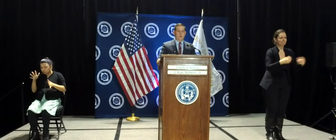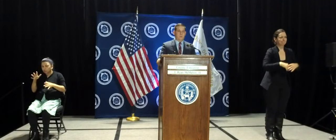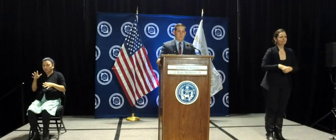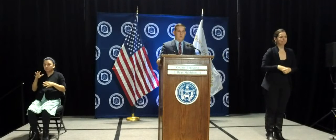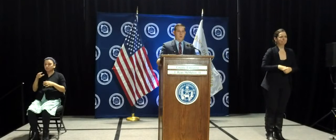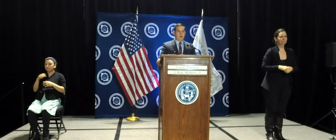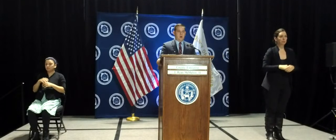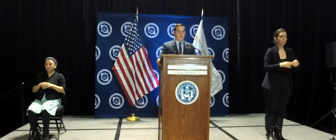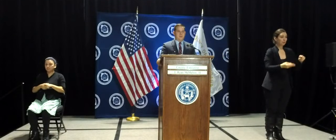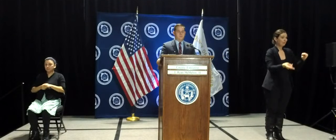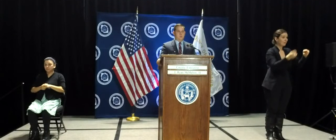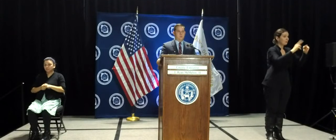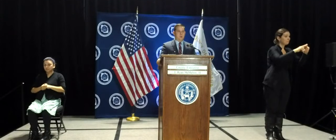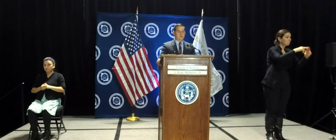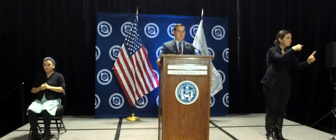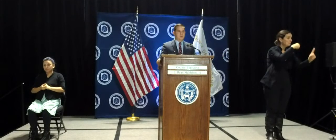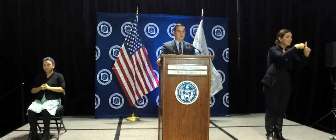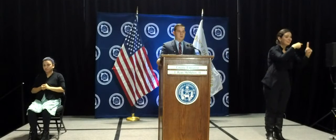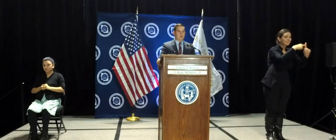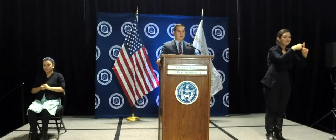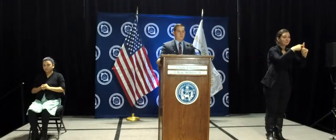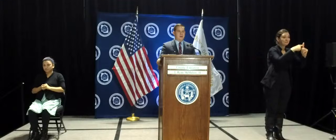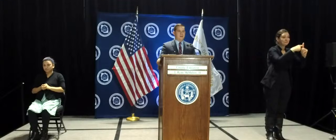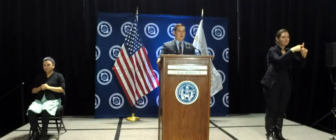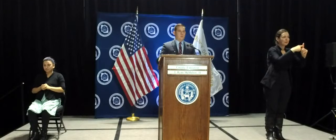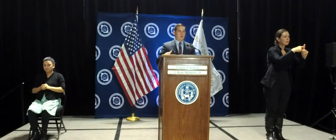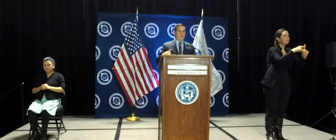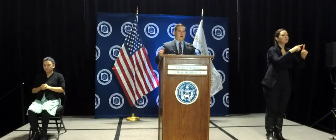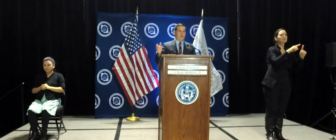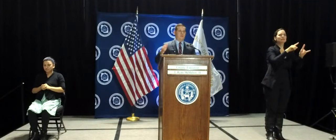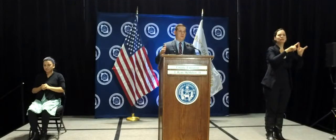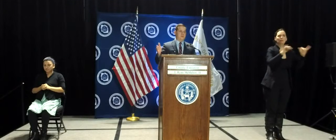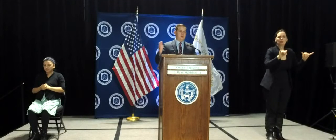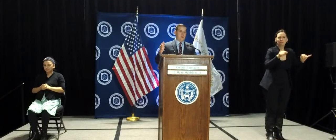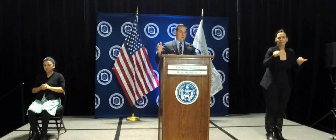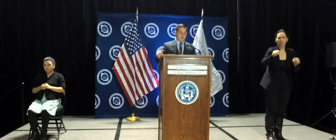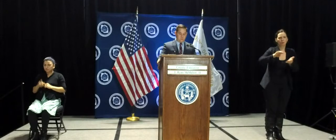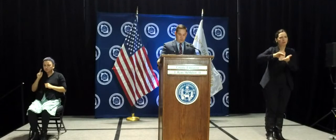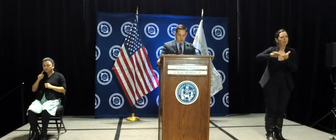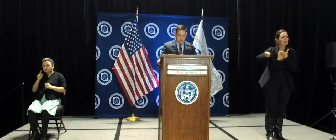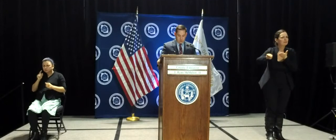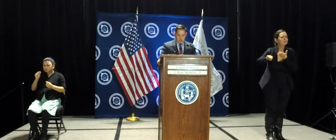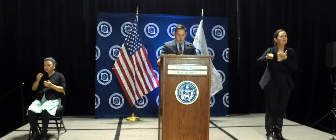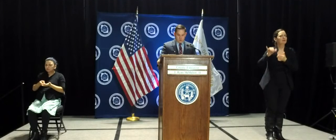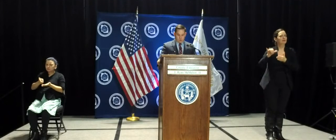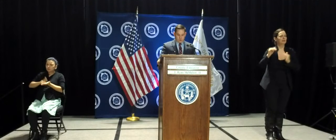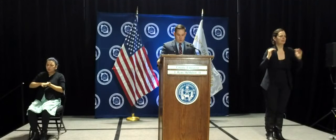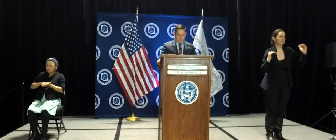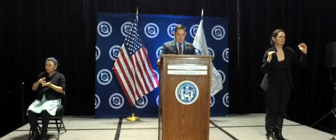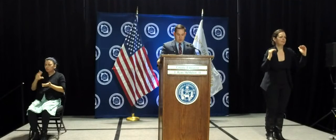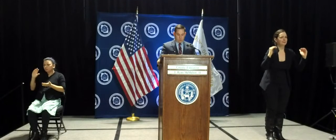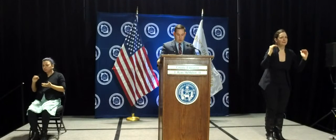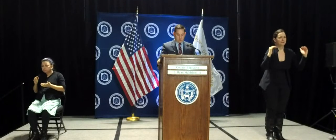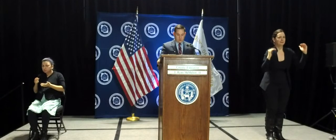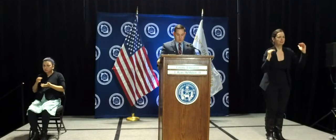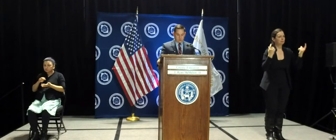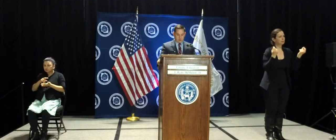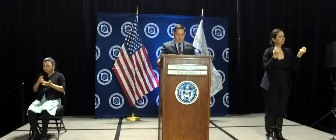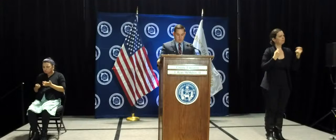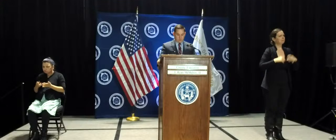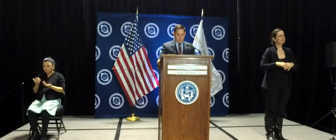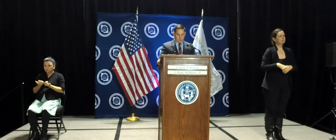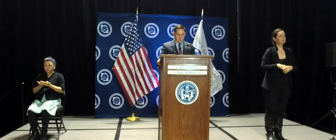go up a couple. That's pretty much depending on what other health needs there are in the community. So we're still in the same